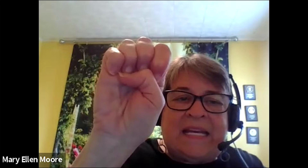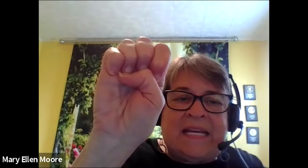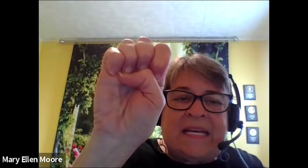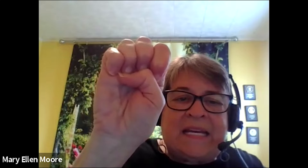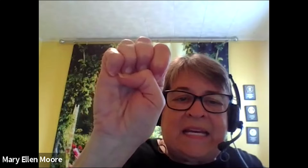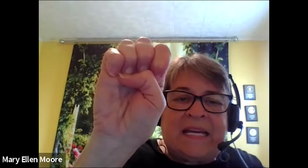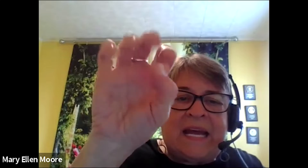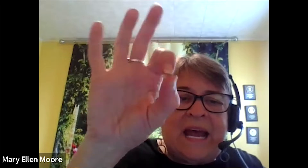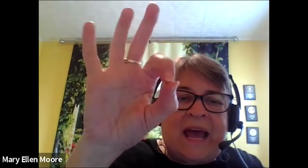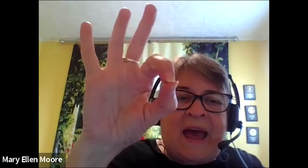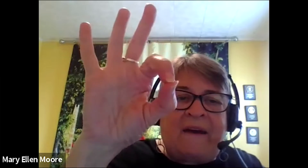E, F,